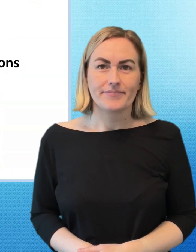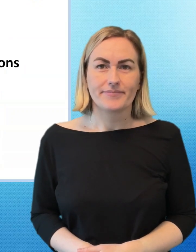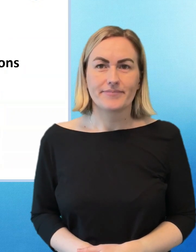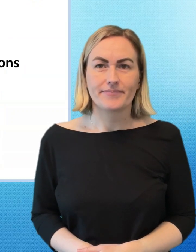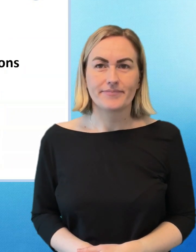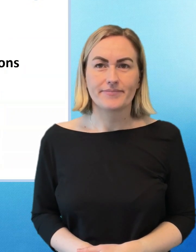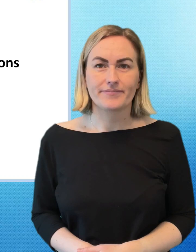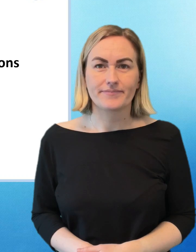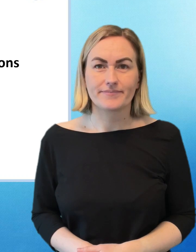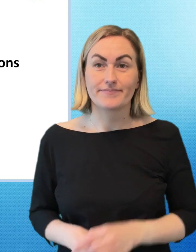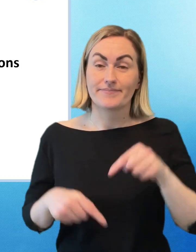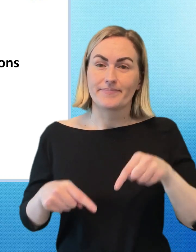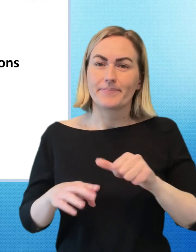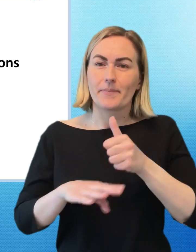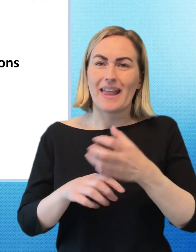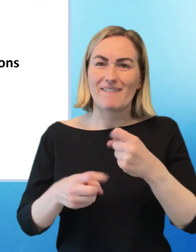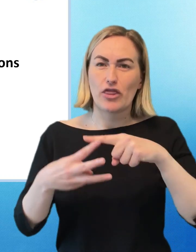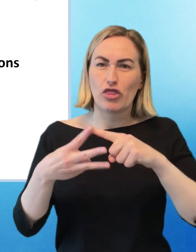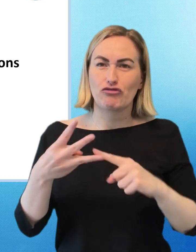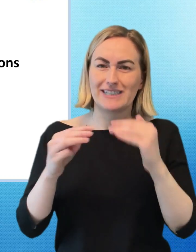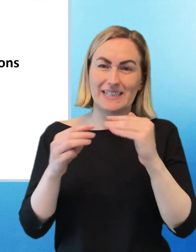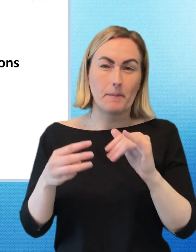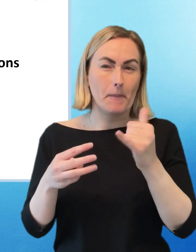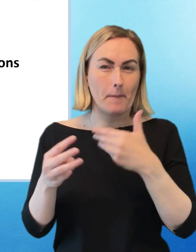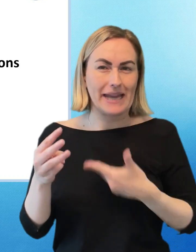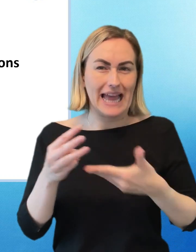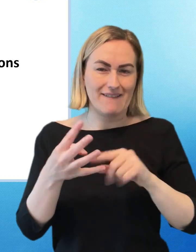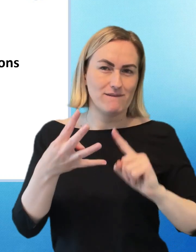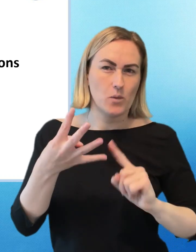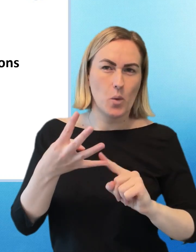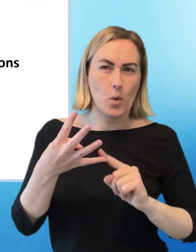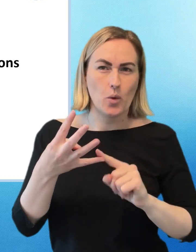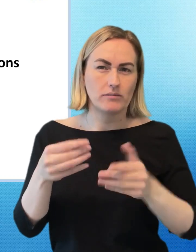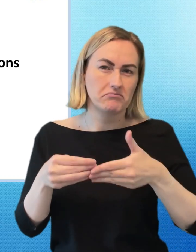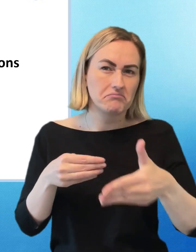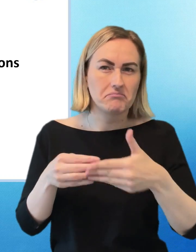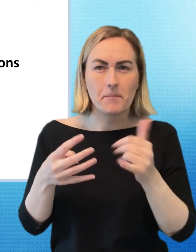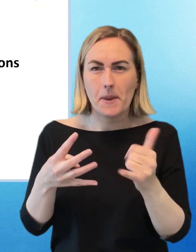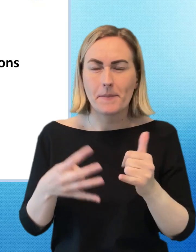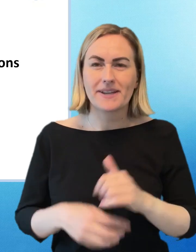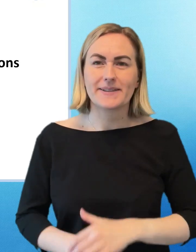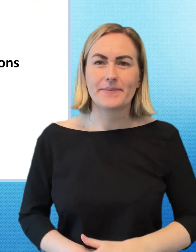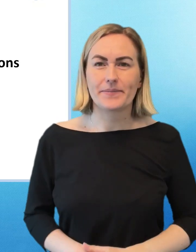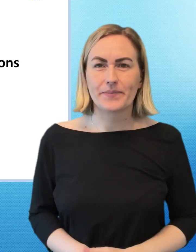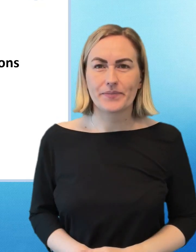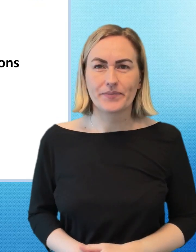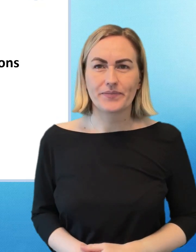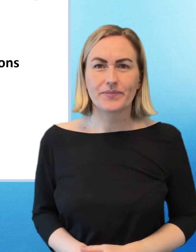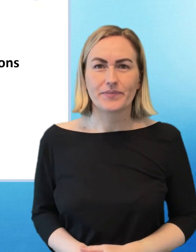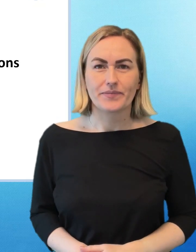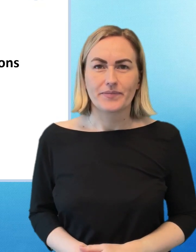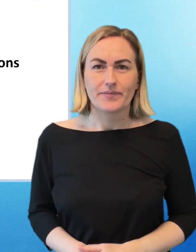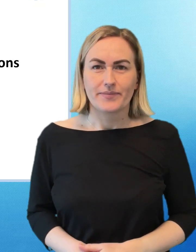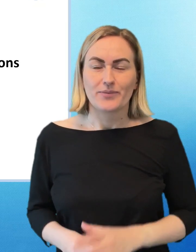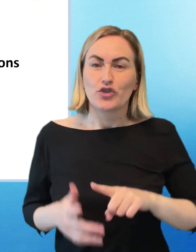So the PROFESS 12 Summer School really ended up having 3 stages with the possibility of one more. We